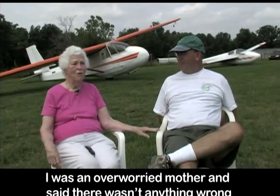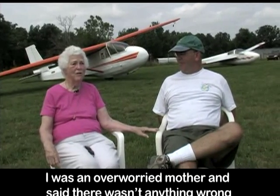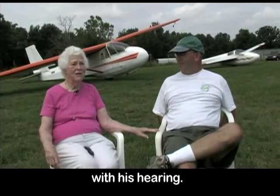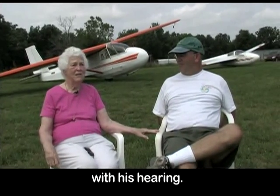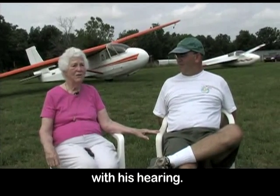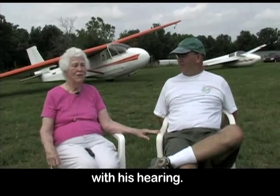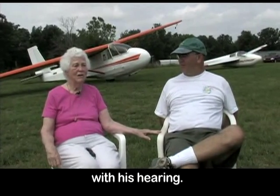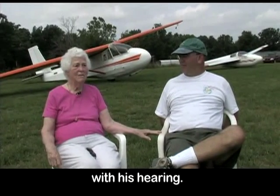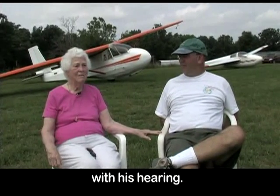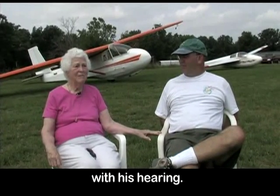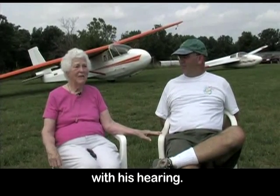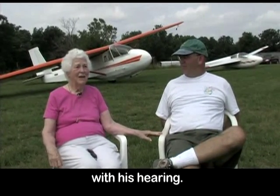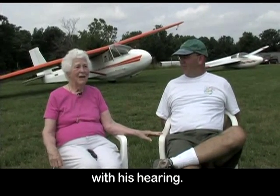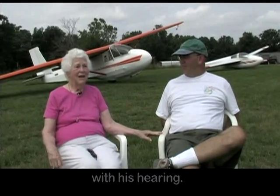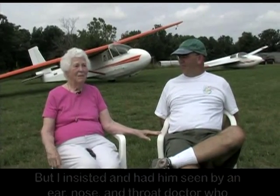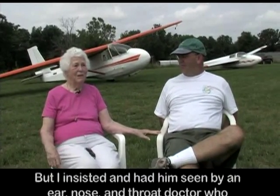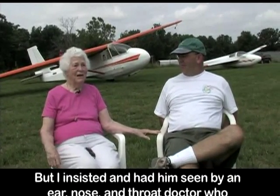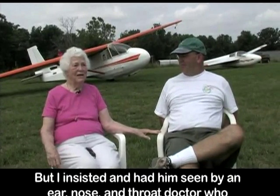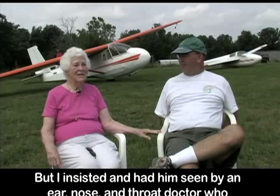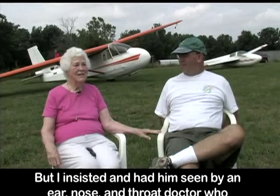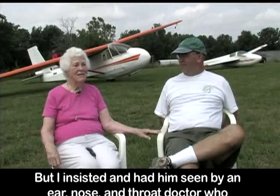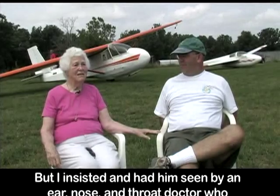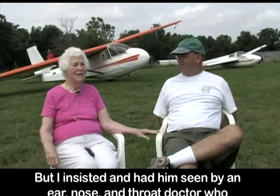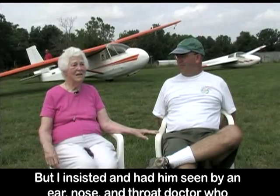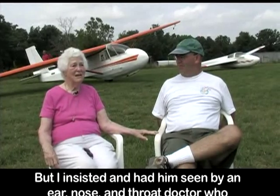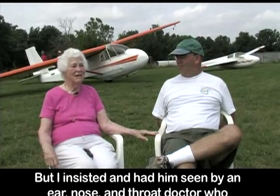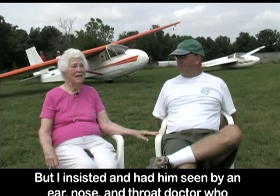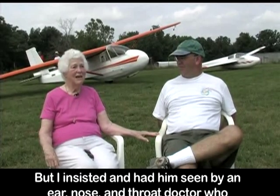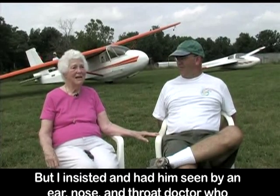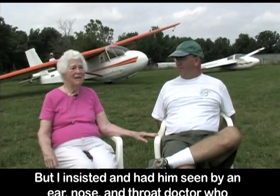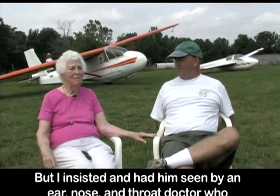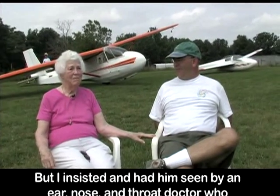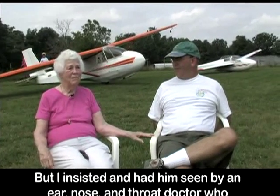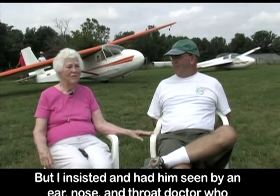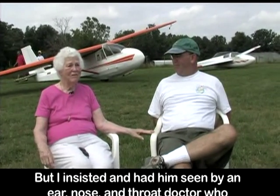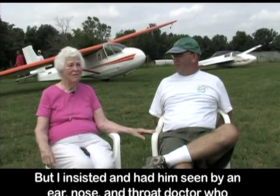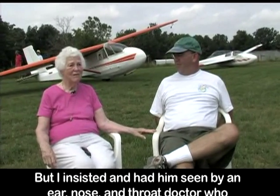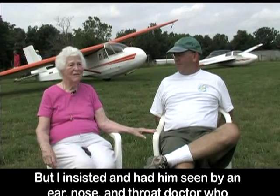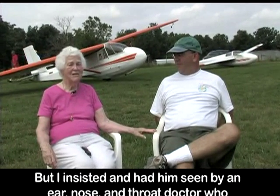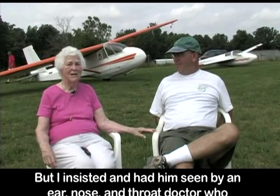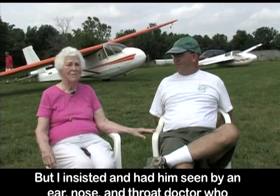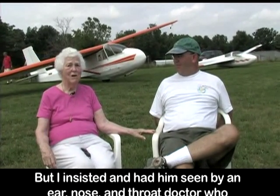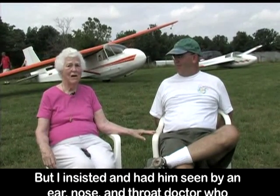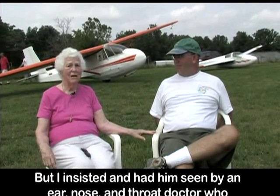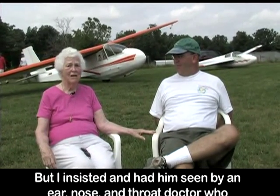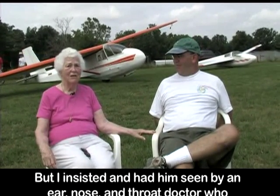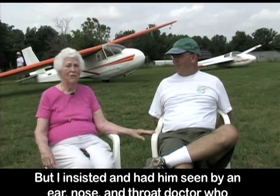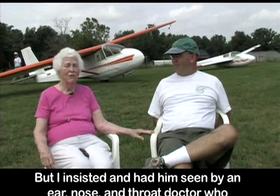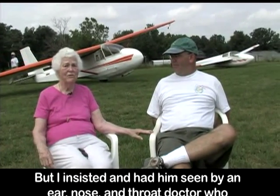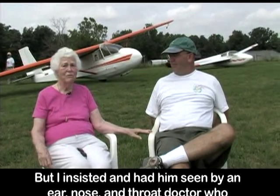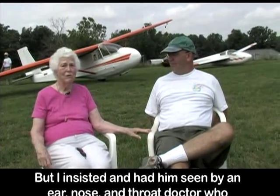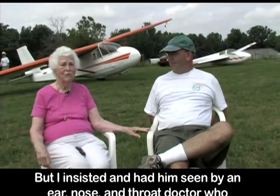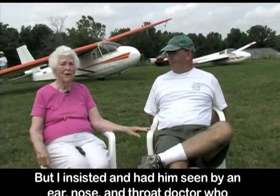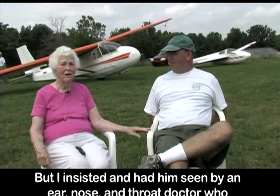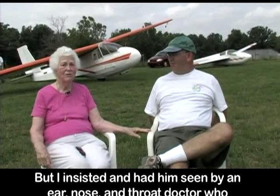with his hearing. But I insisted and had him seen by an ear, nose, and throat doctor